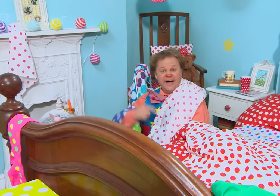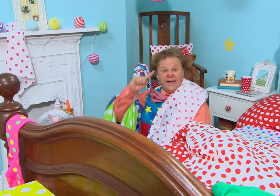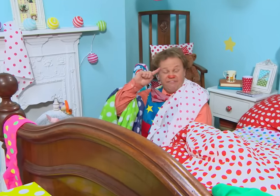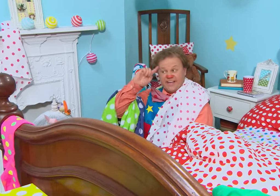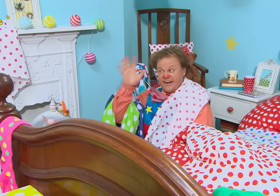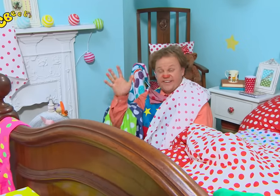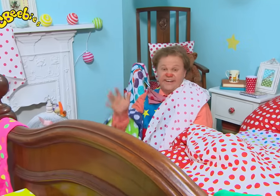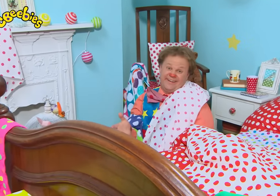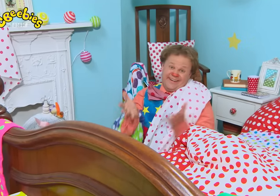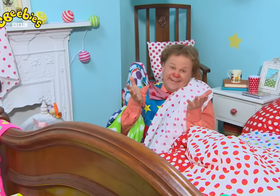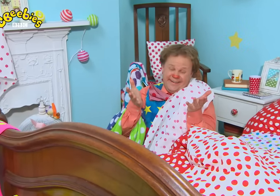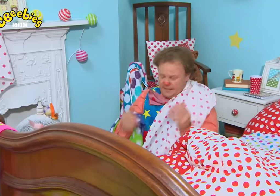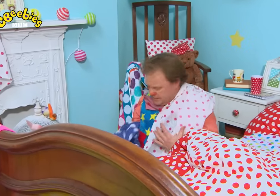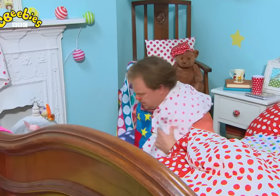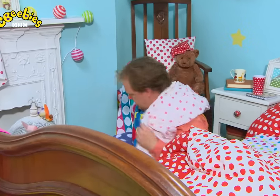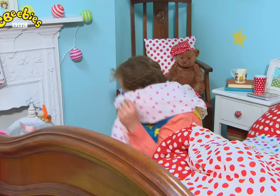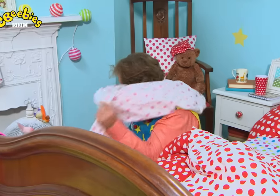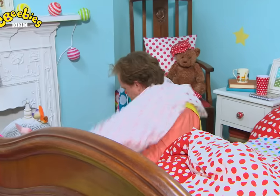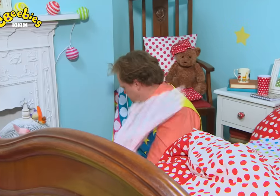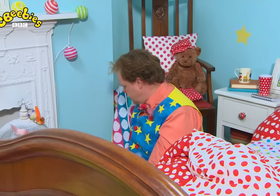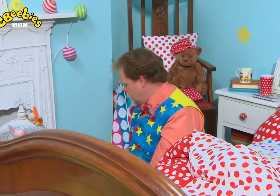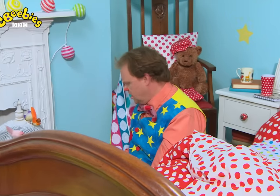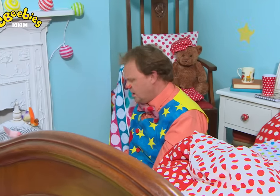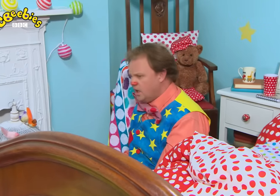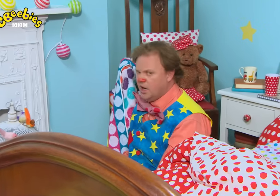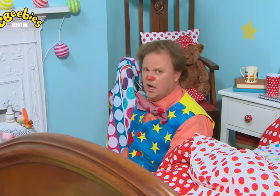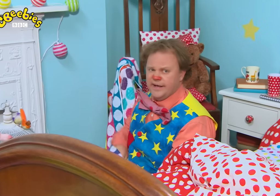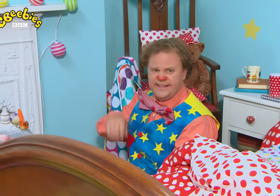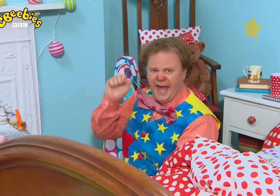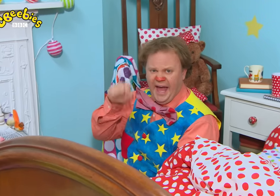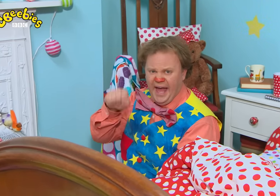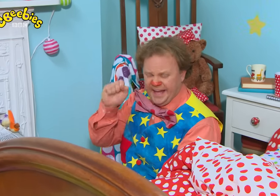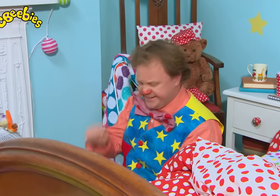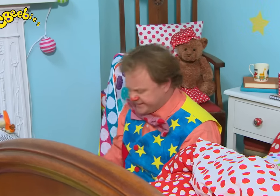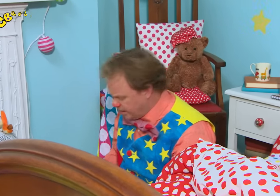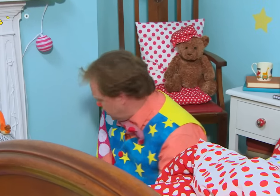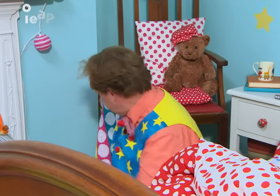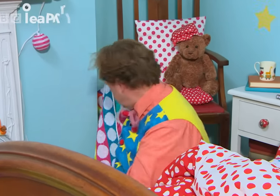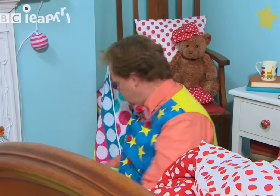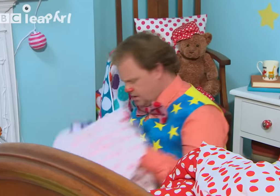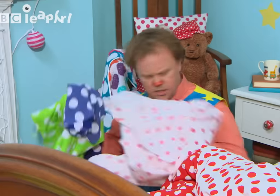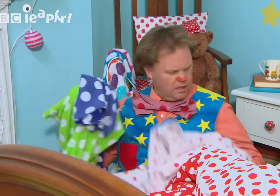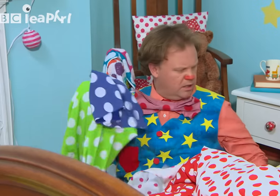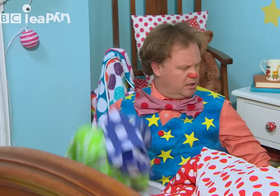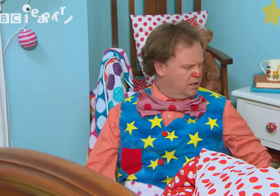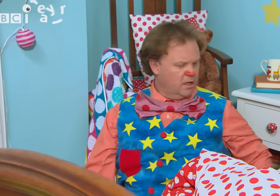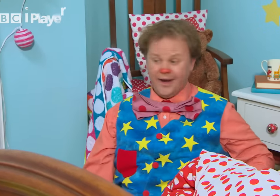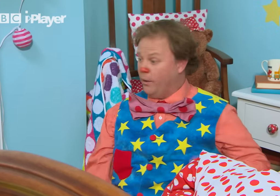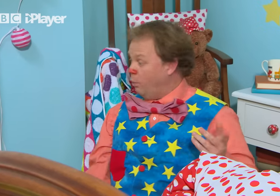I've forgotten. You've forgotten what you're looking for? Yes. What does it look like?